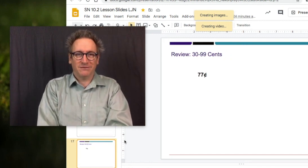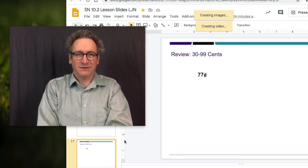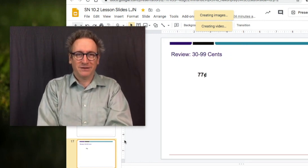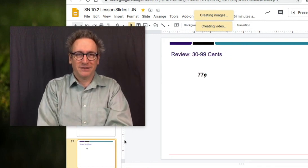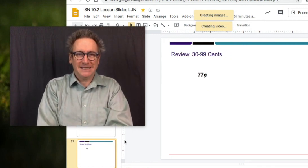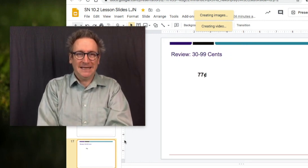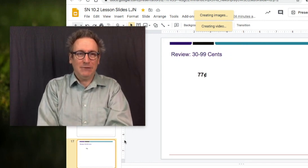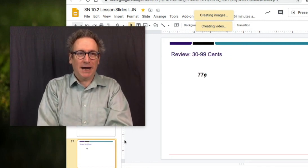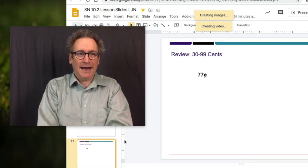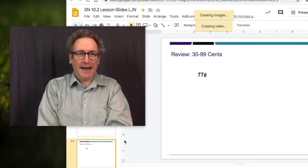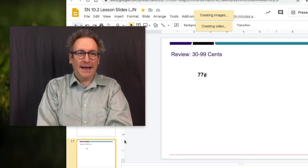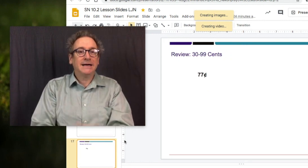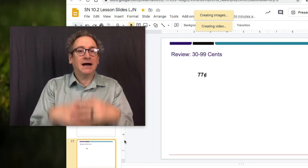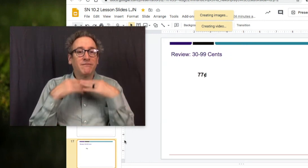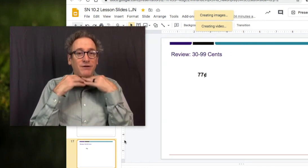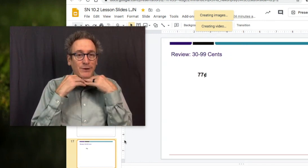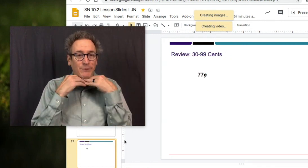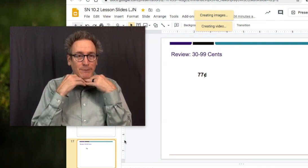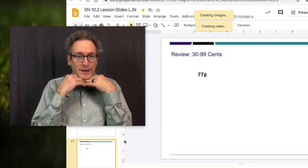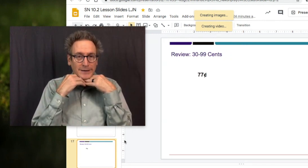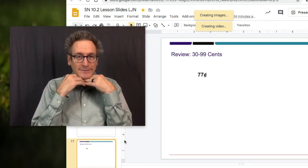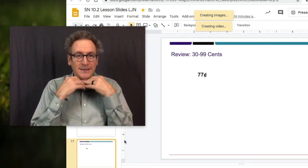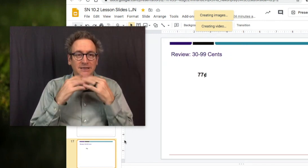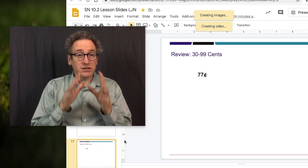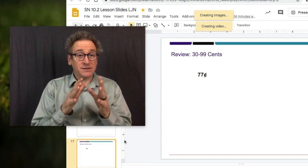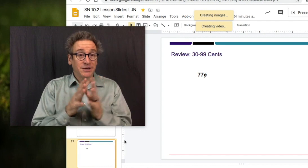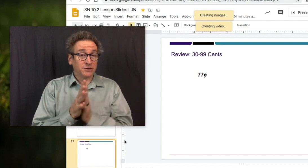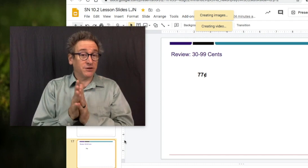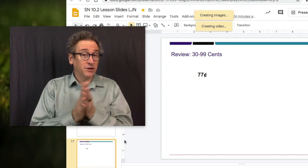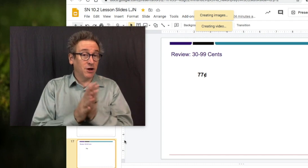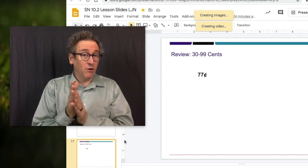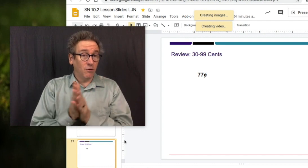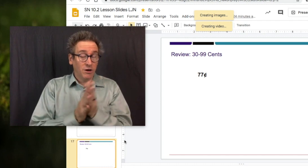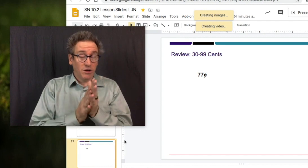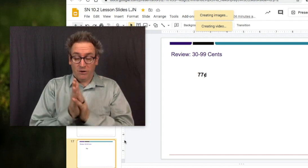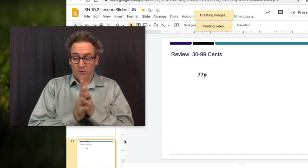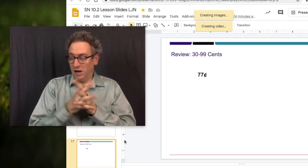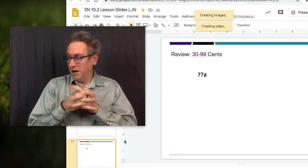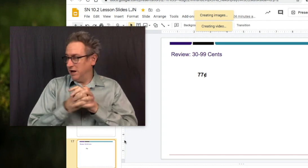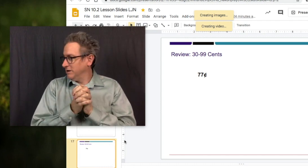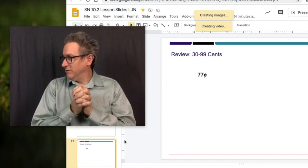prep yourself. CYA, cover your butt, just to make sure that you know